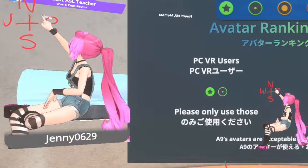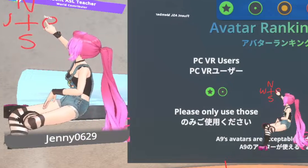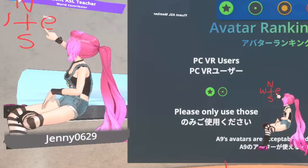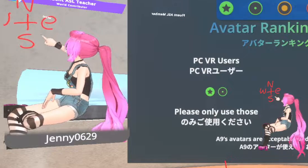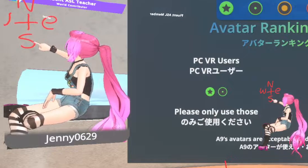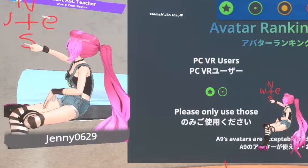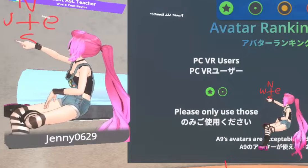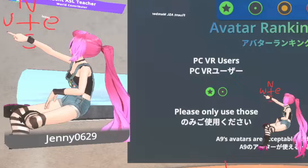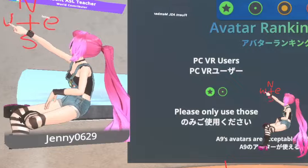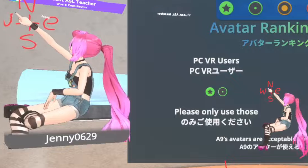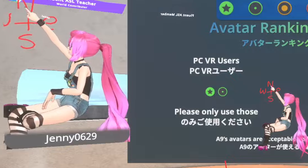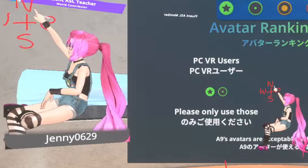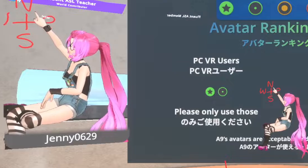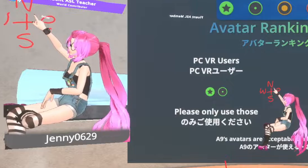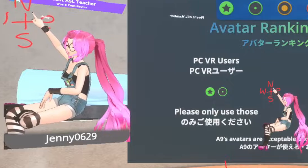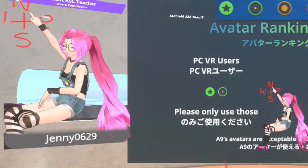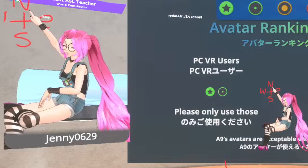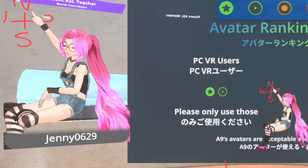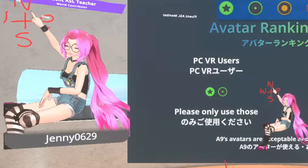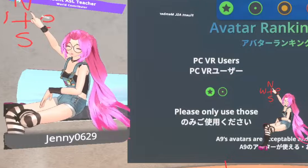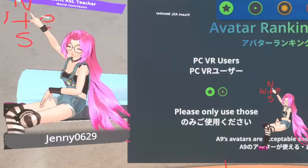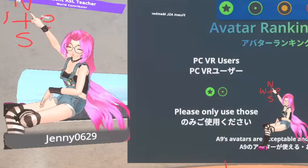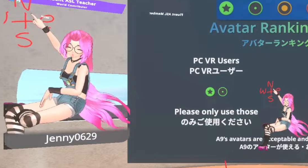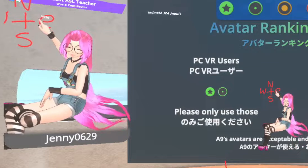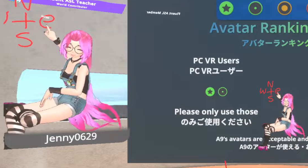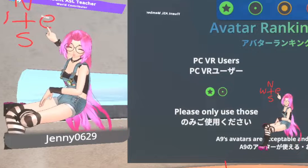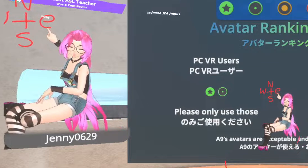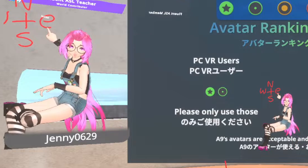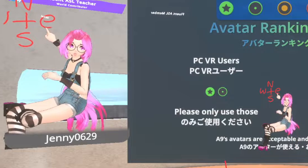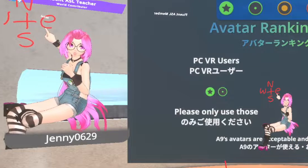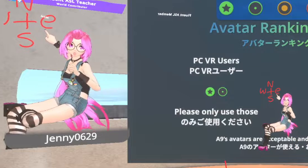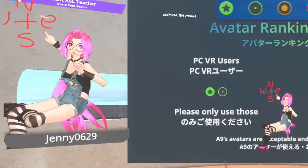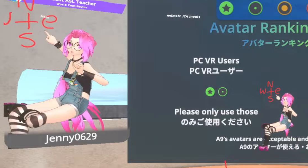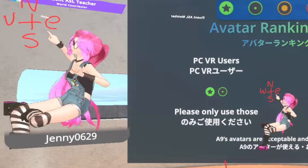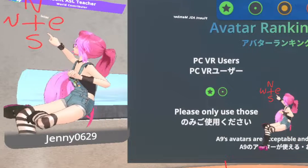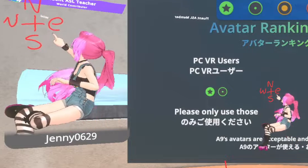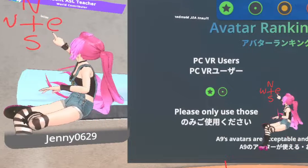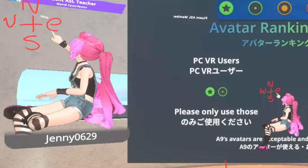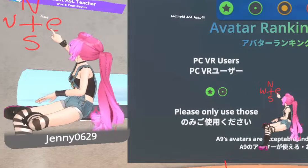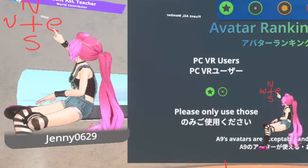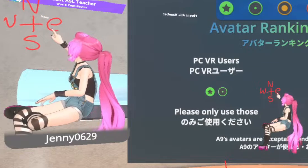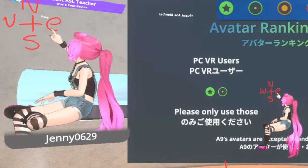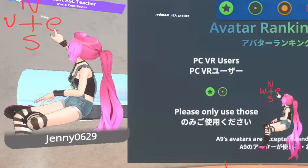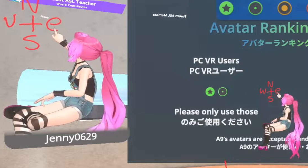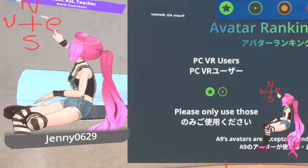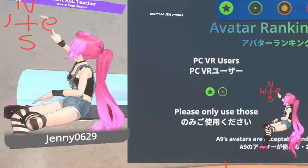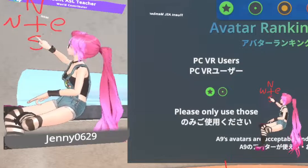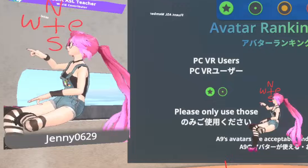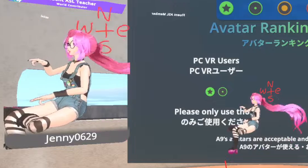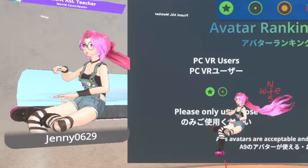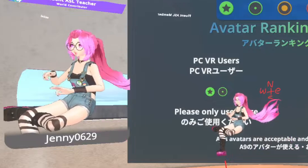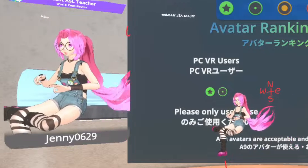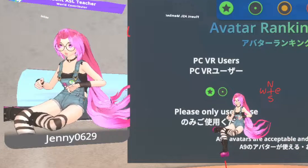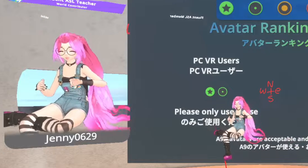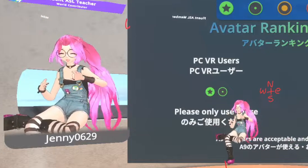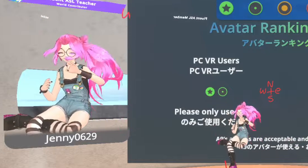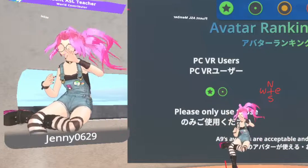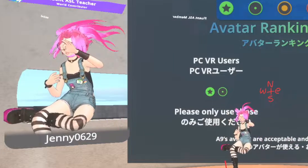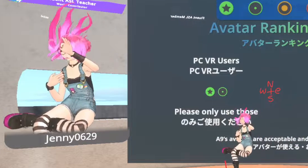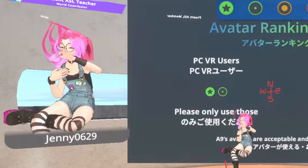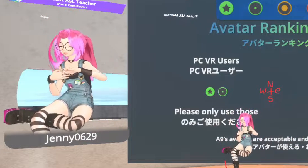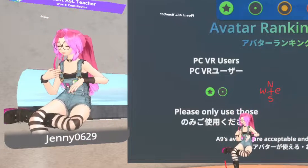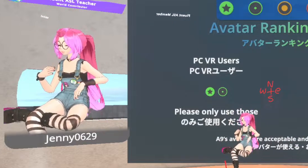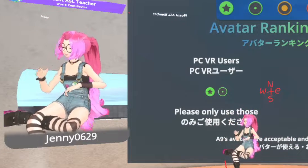it goes around in a circle, okay? So with E, because it's on the right, even